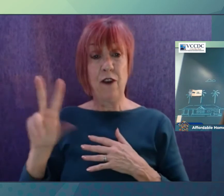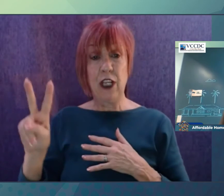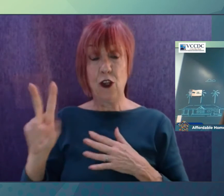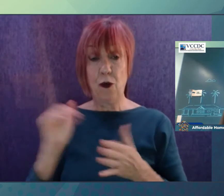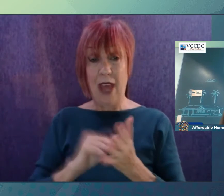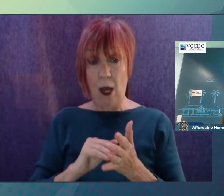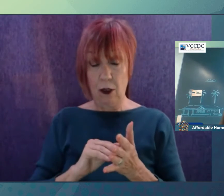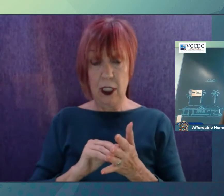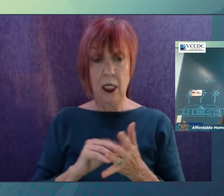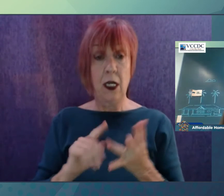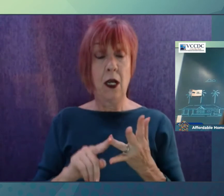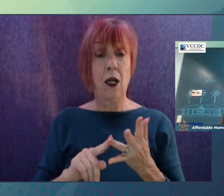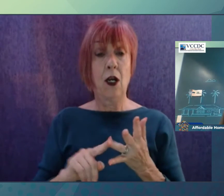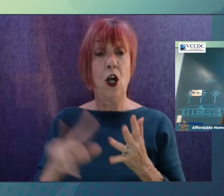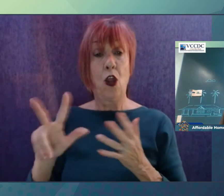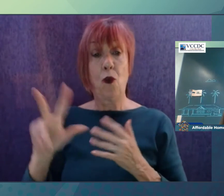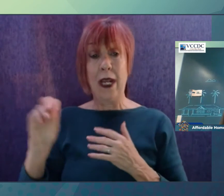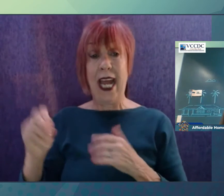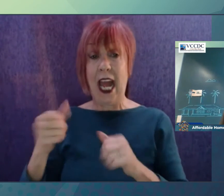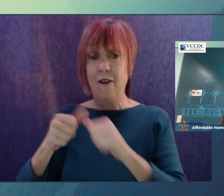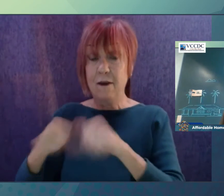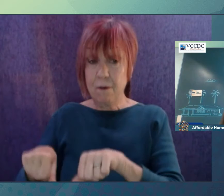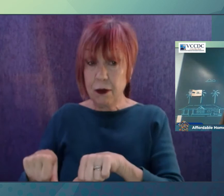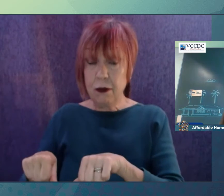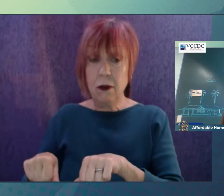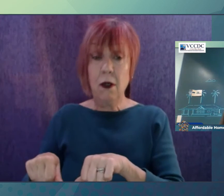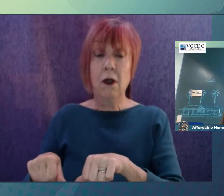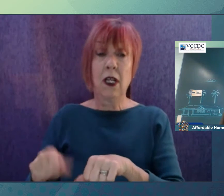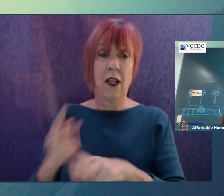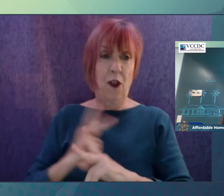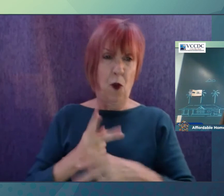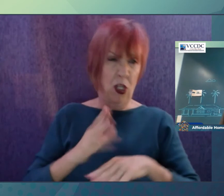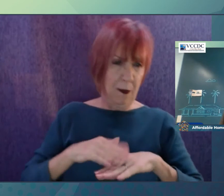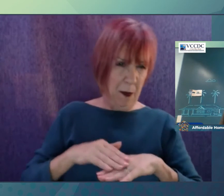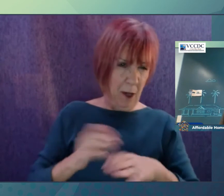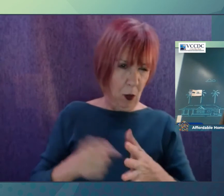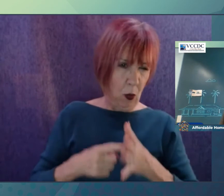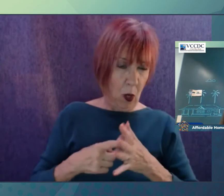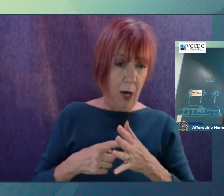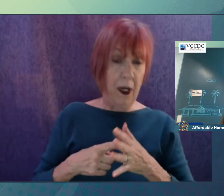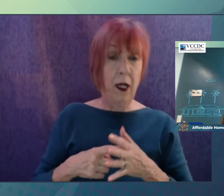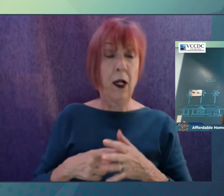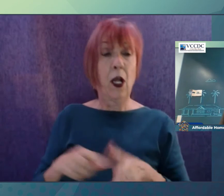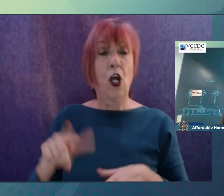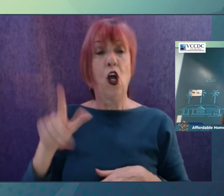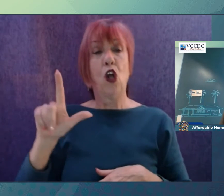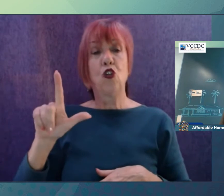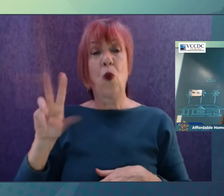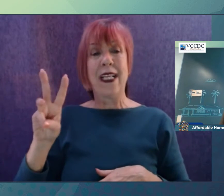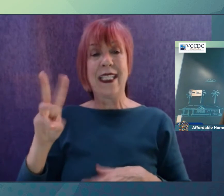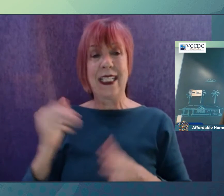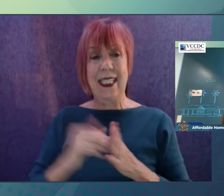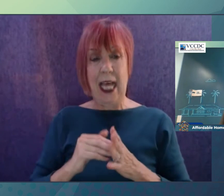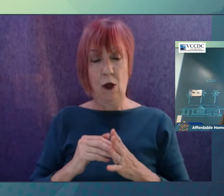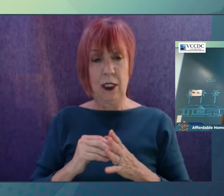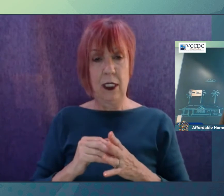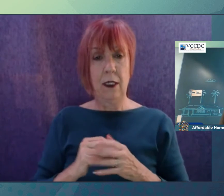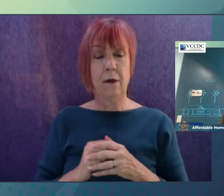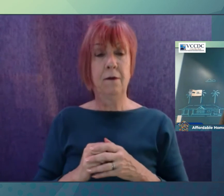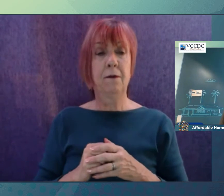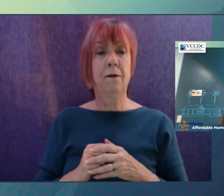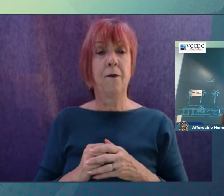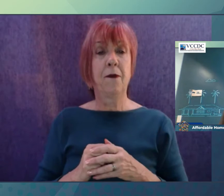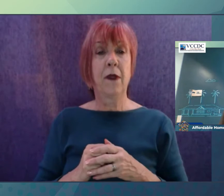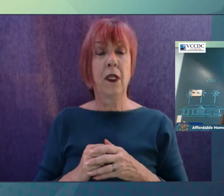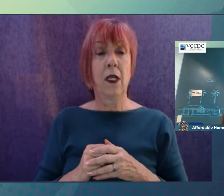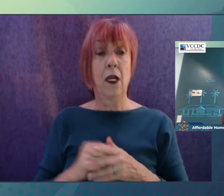$752,000. The 3.5% down payment, which is the borrower's minimum required investment, is $26,320. You